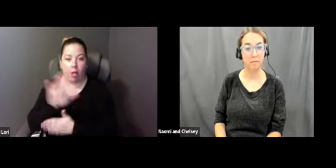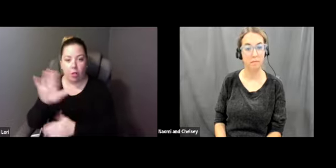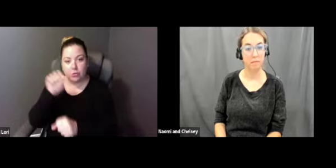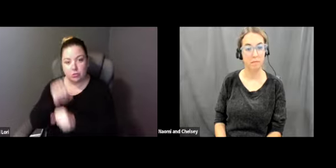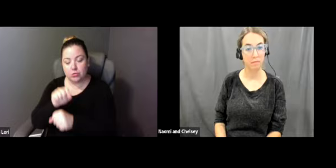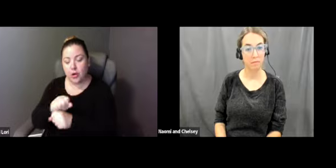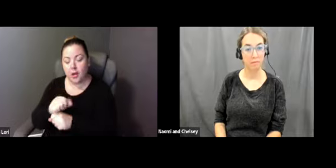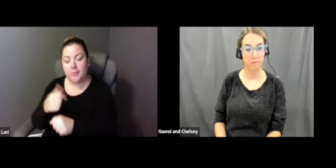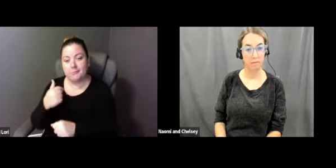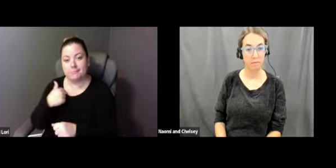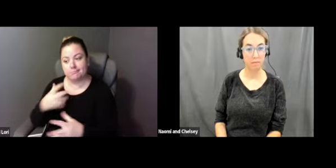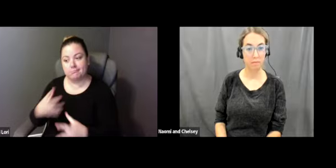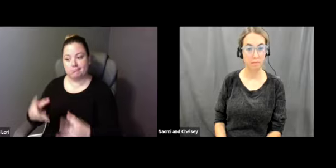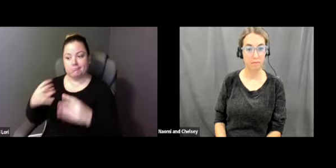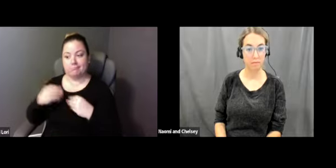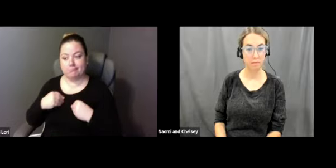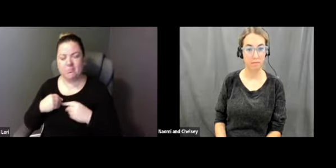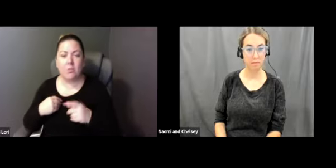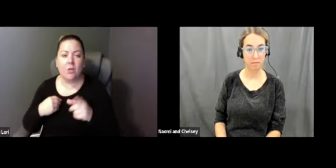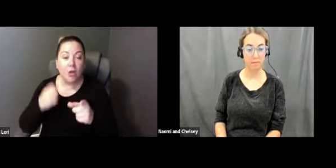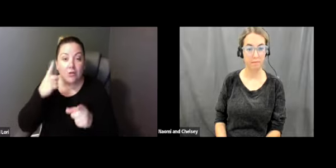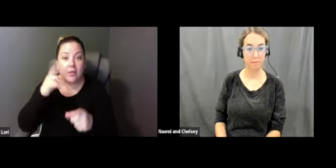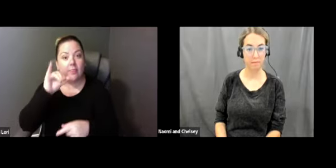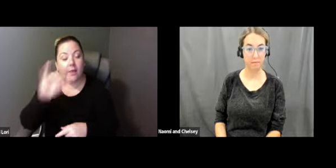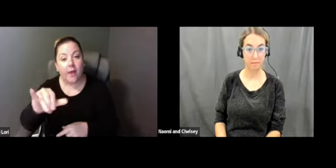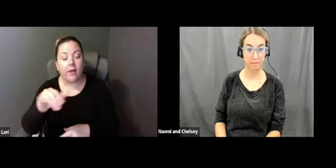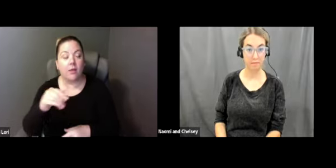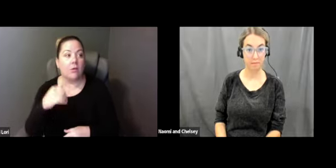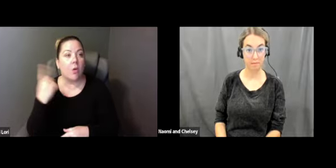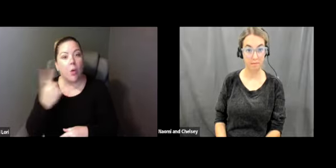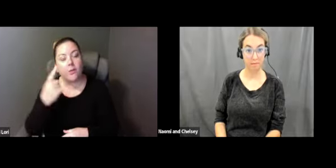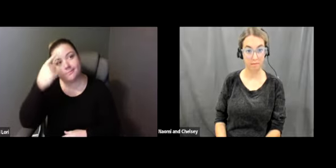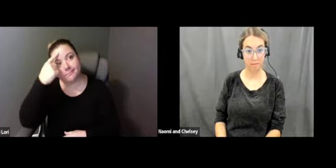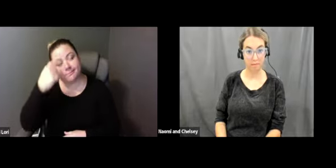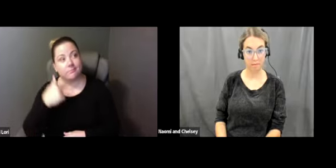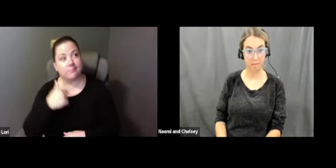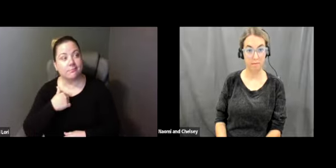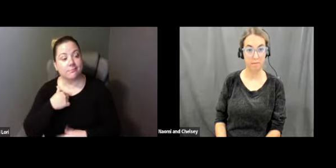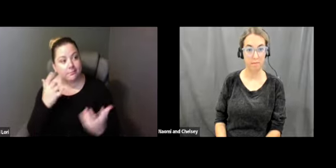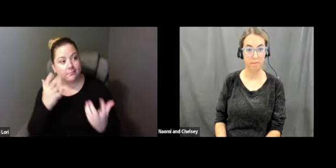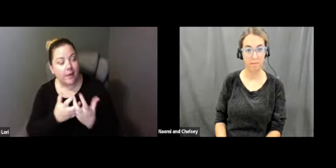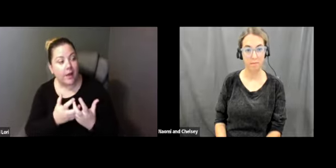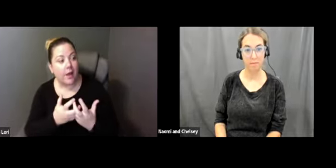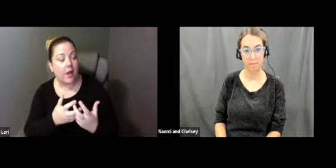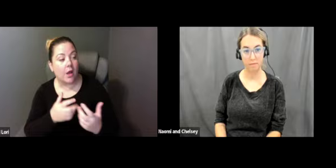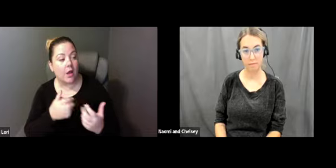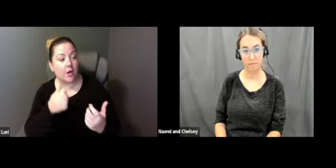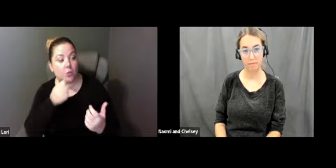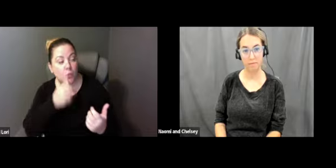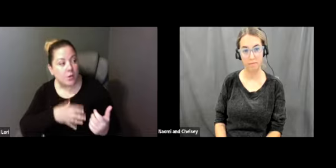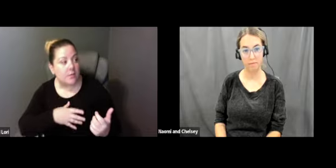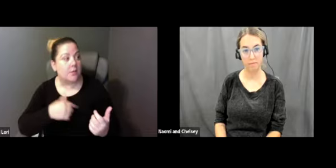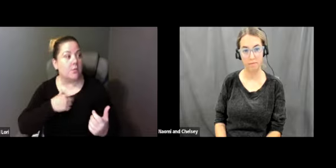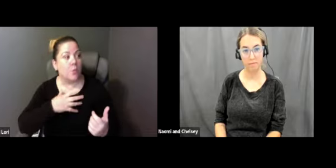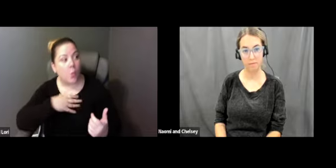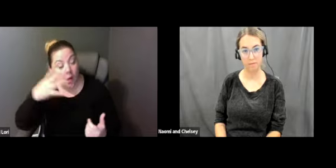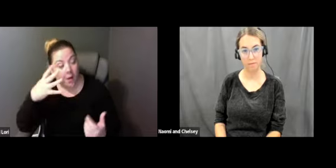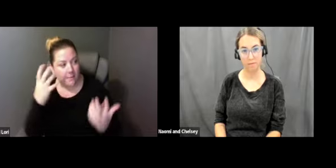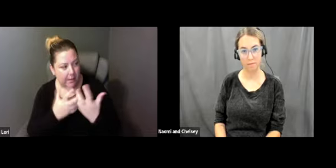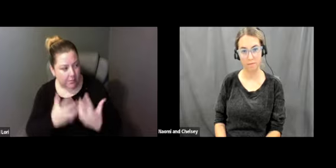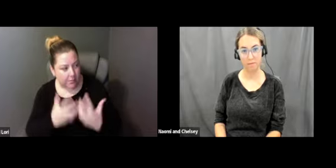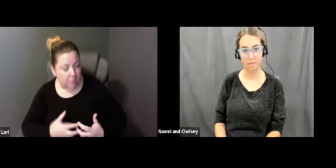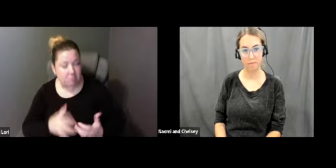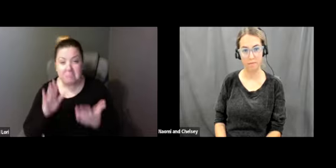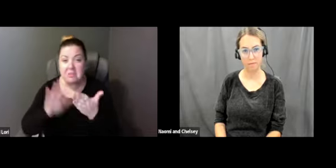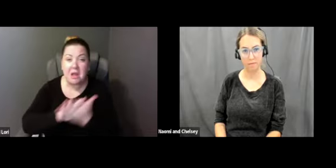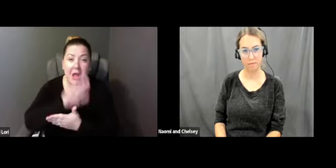kind of prep ourselves with on whether or not we take jobs, right? So post-secondary, it's not like I'm going to an OBGYN appointment or something like